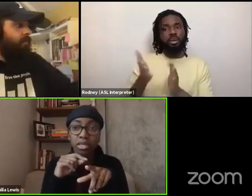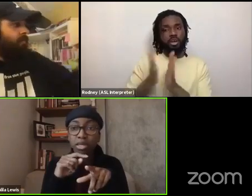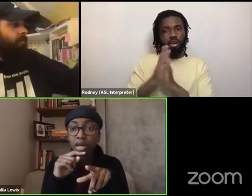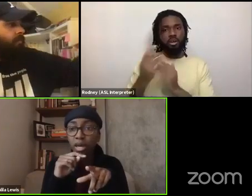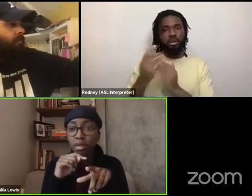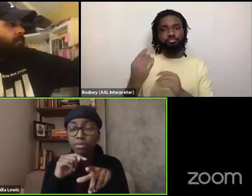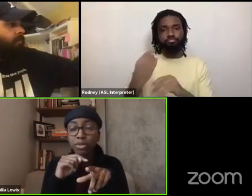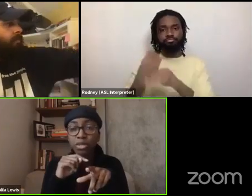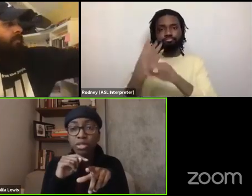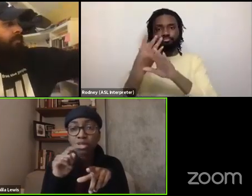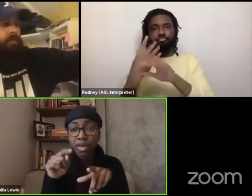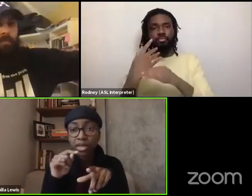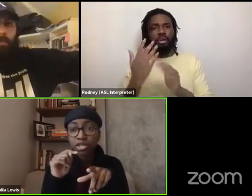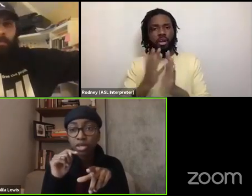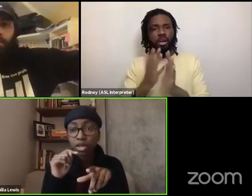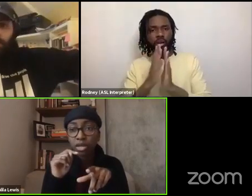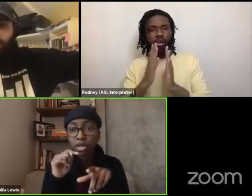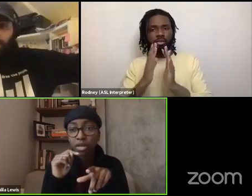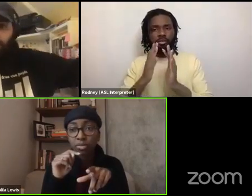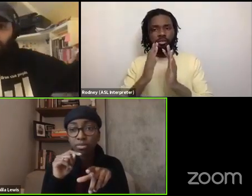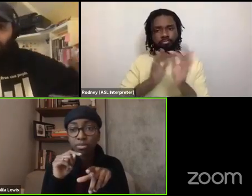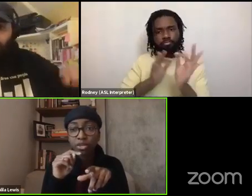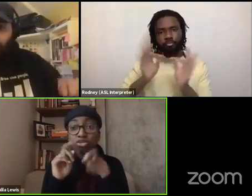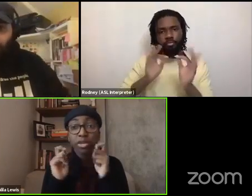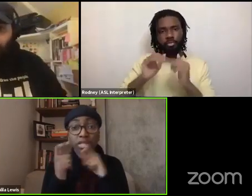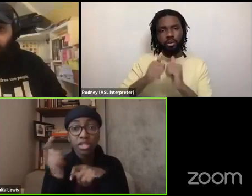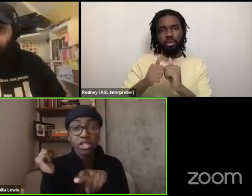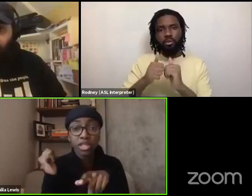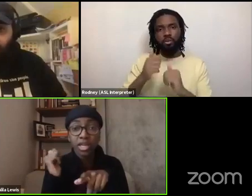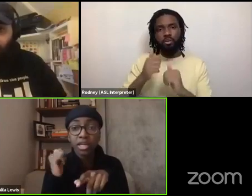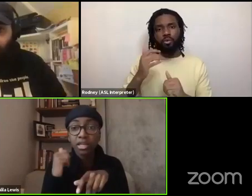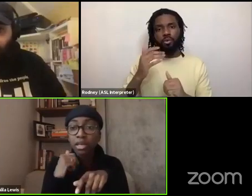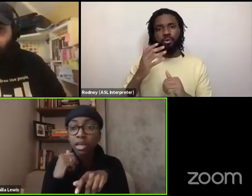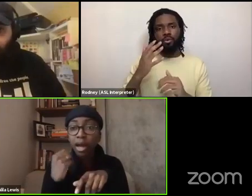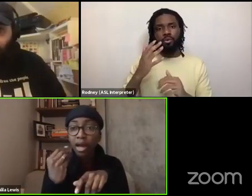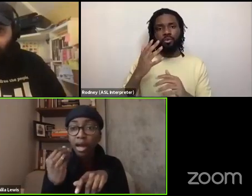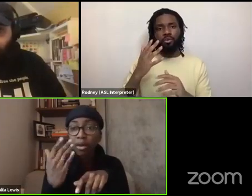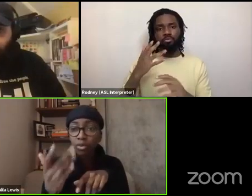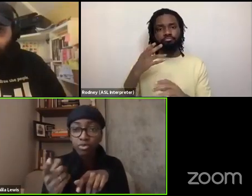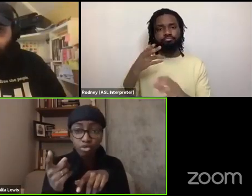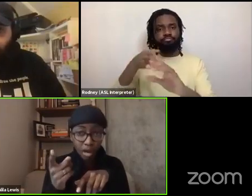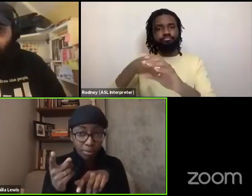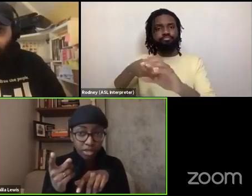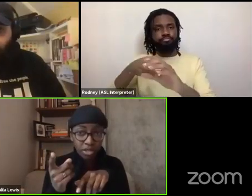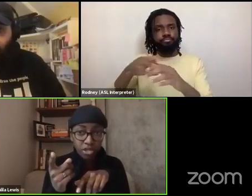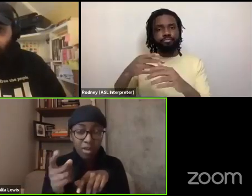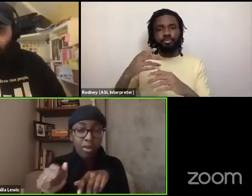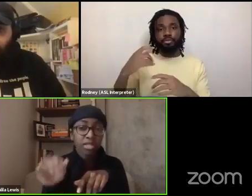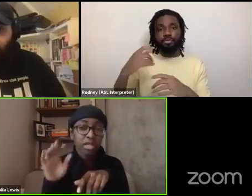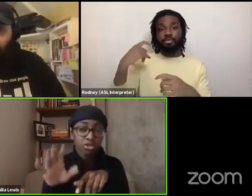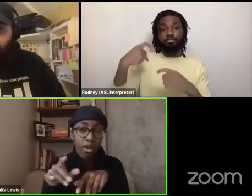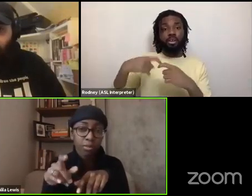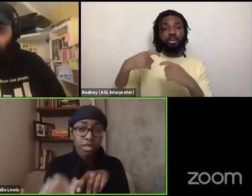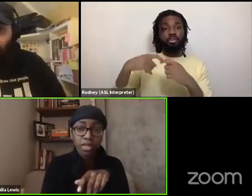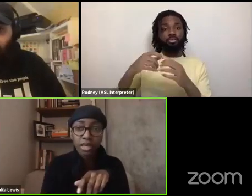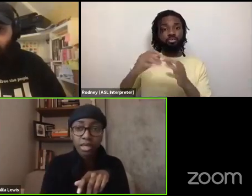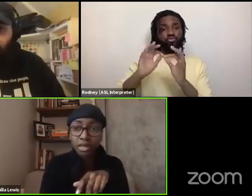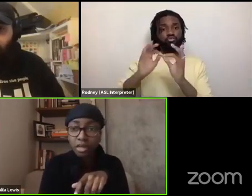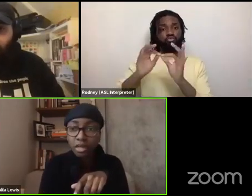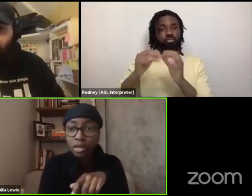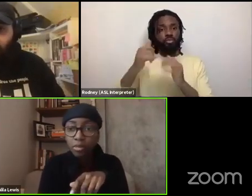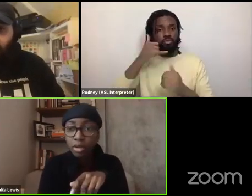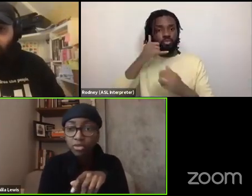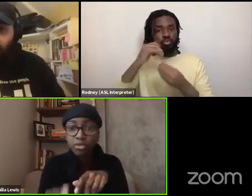the Spanish translation line. We've dropped it in the chat box. I'll drop it